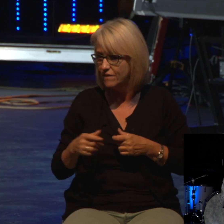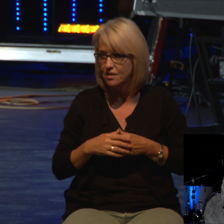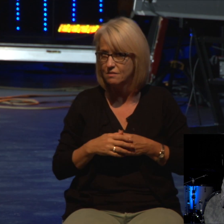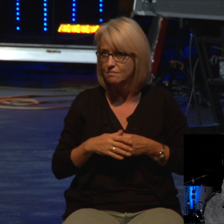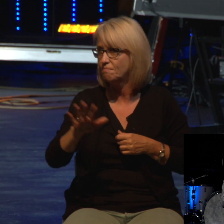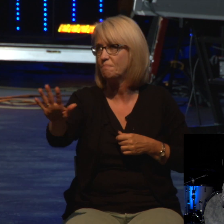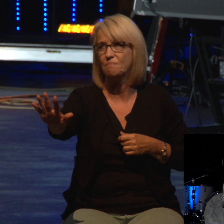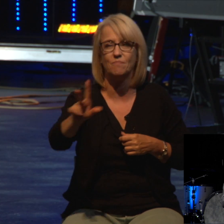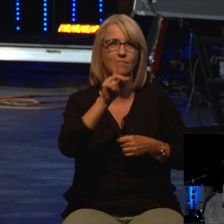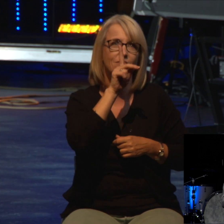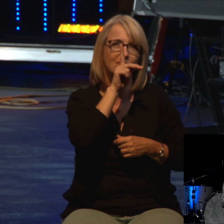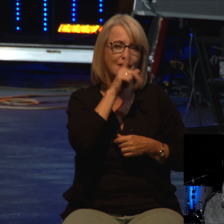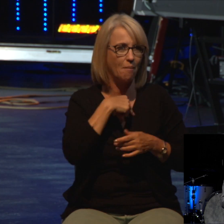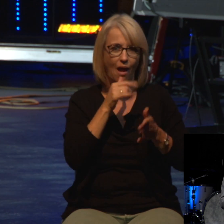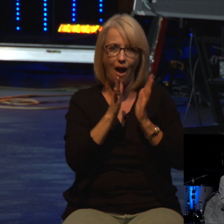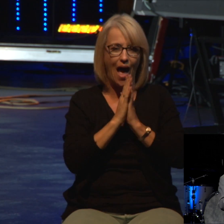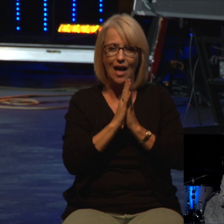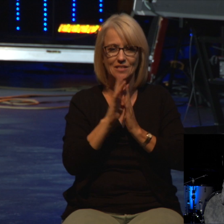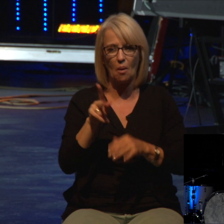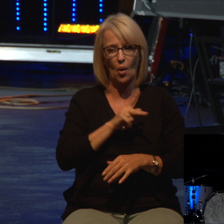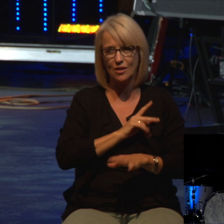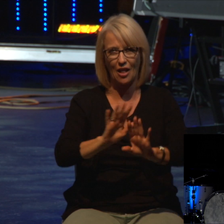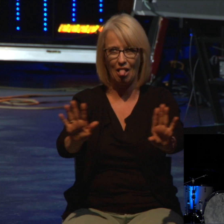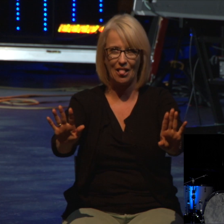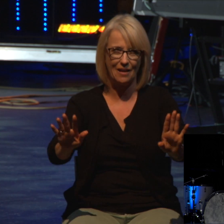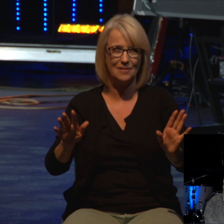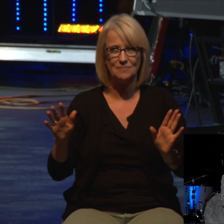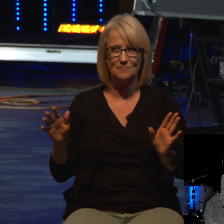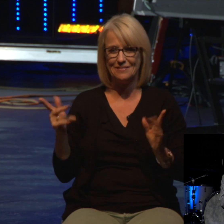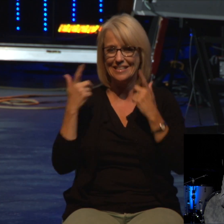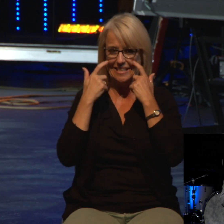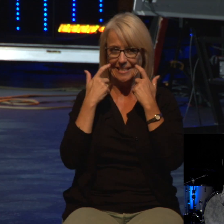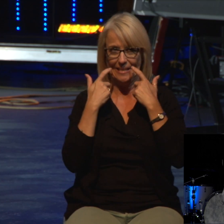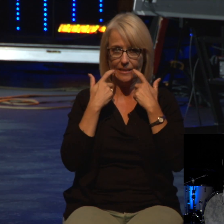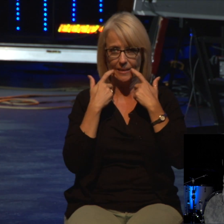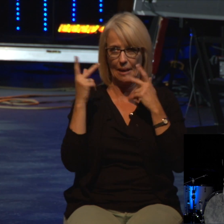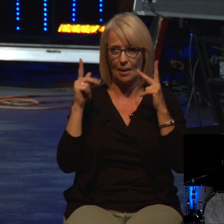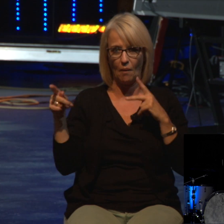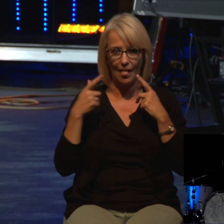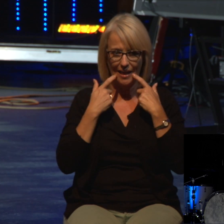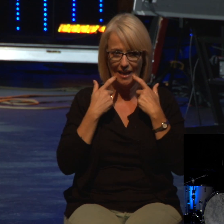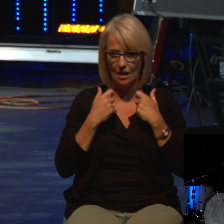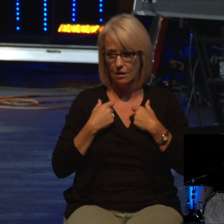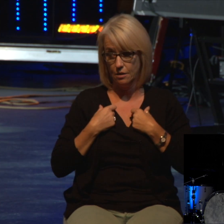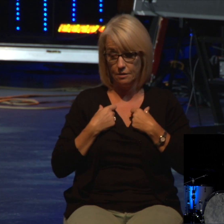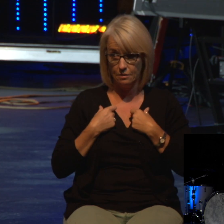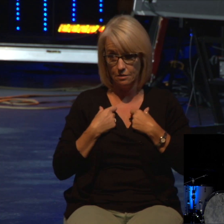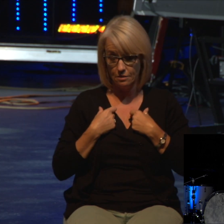let's go on to something else. Something practical as we would say. Back to AI God